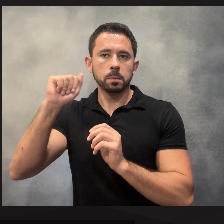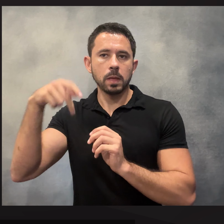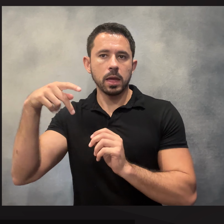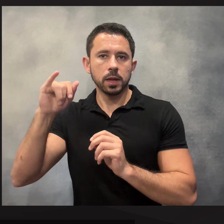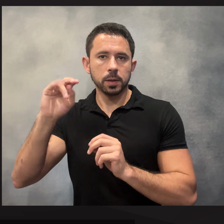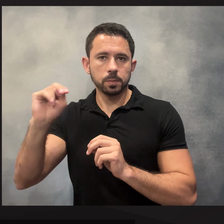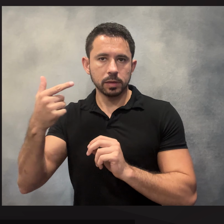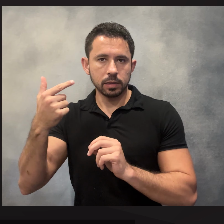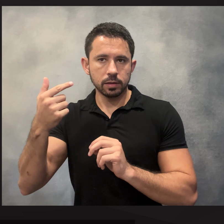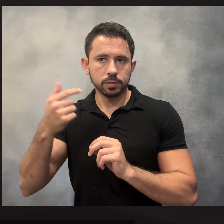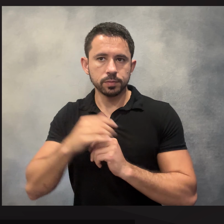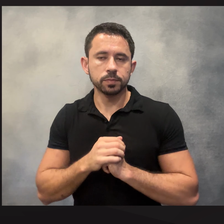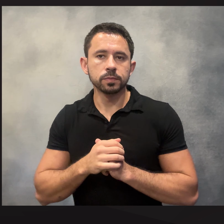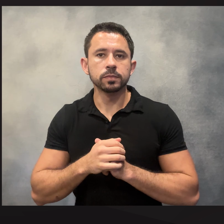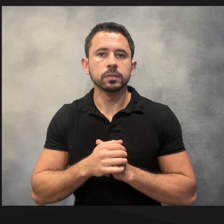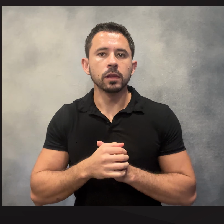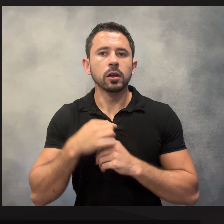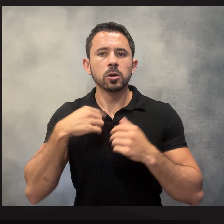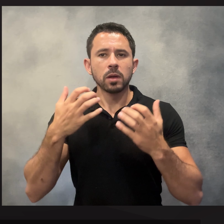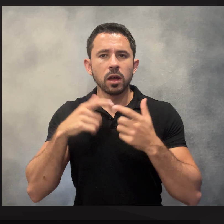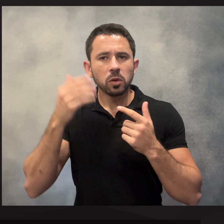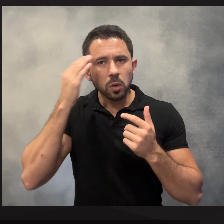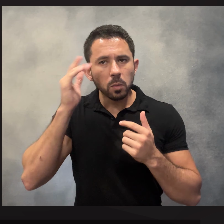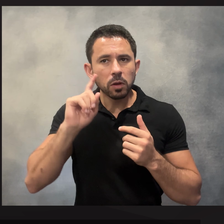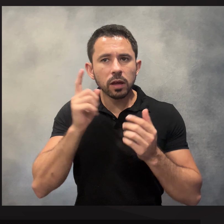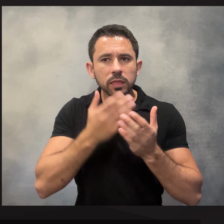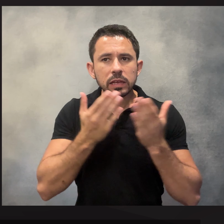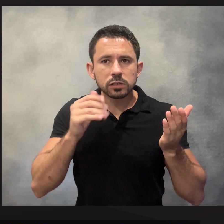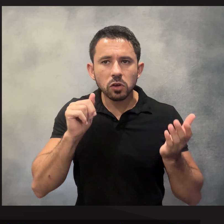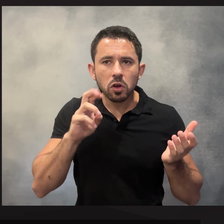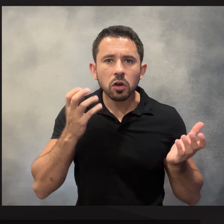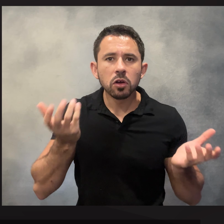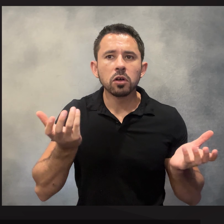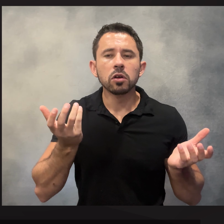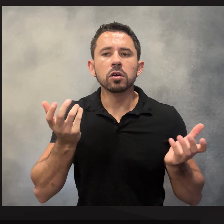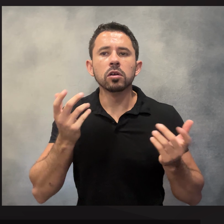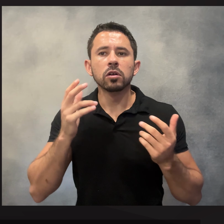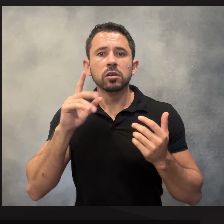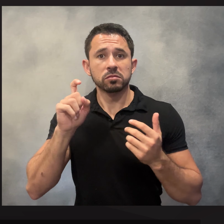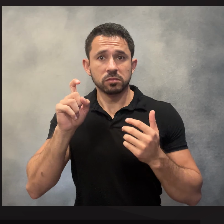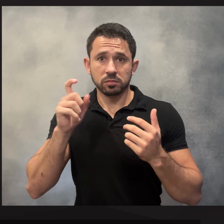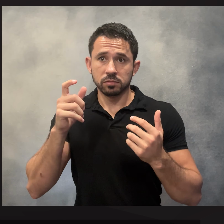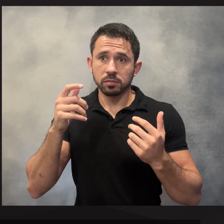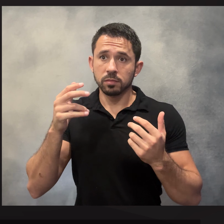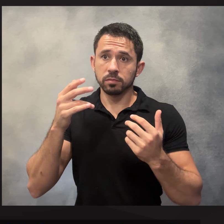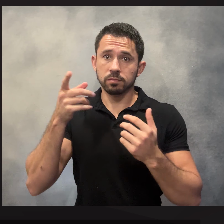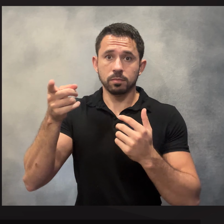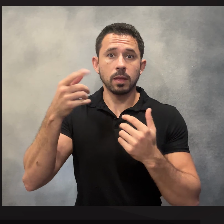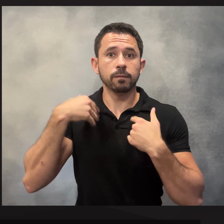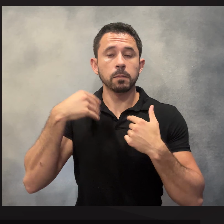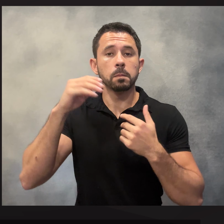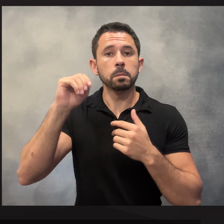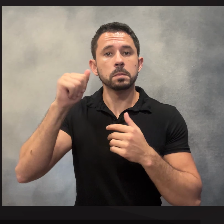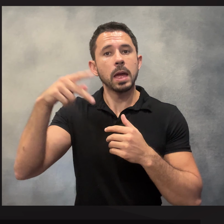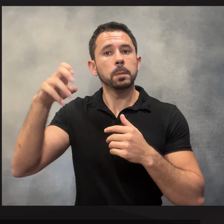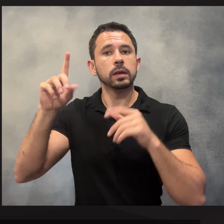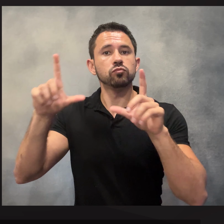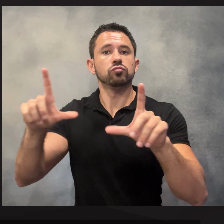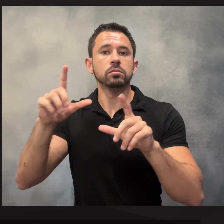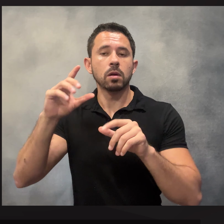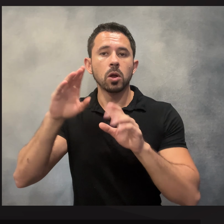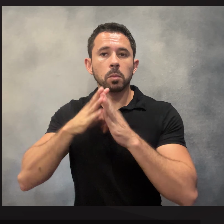I want to know where things are. Is there mapped open data on where resources are located?